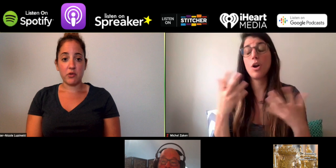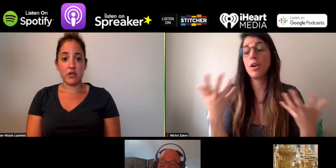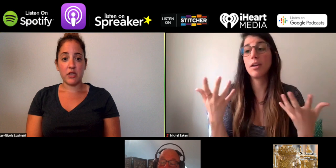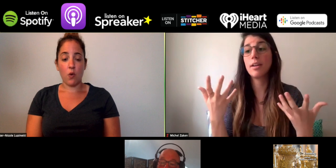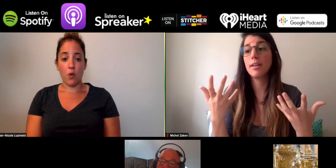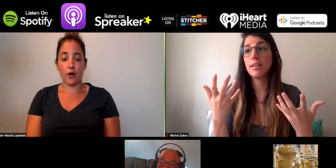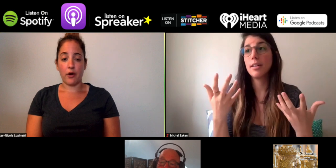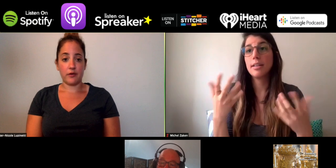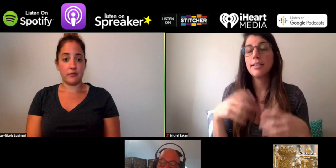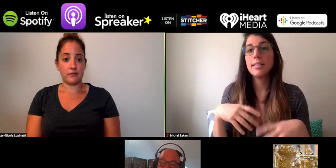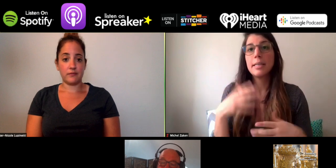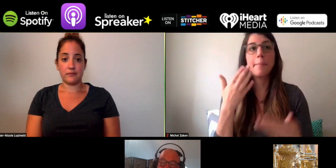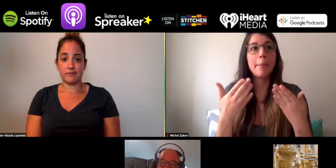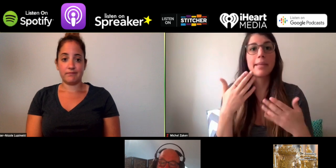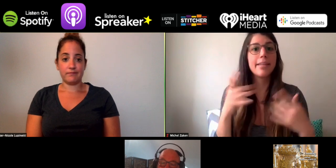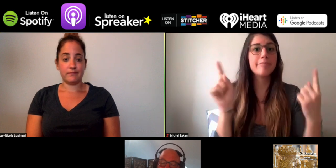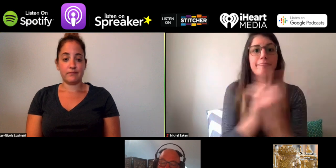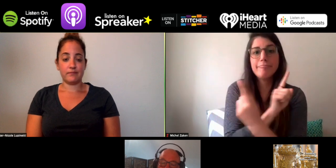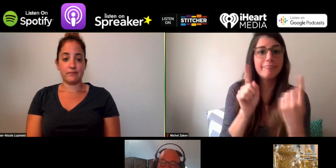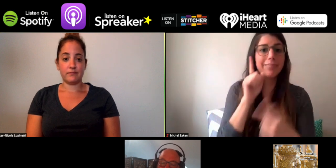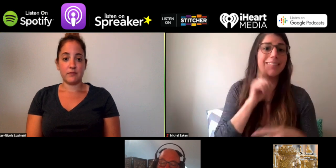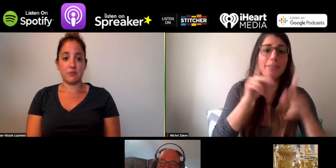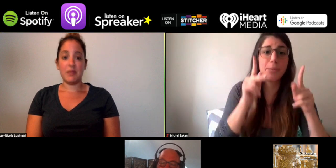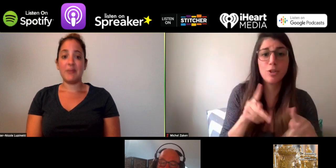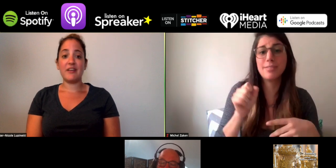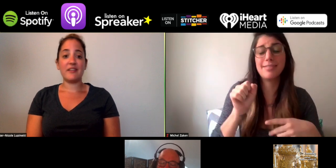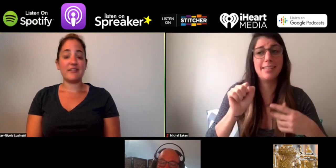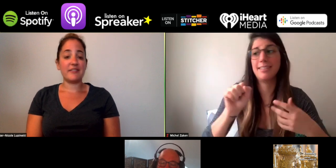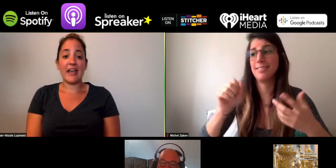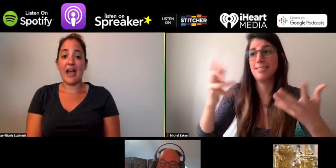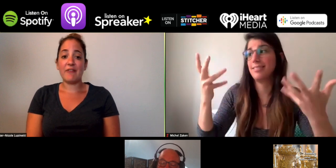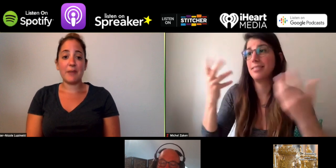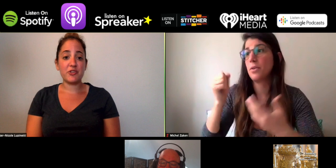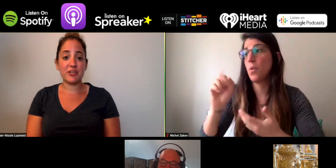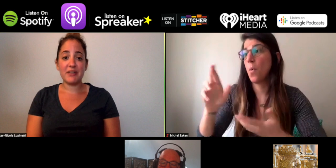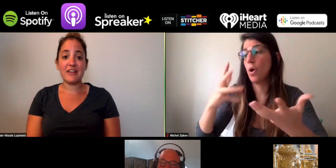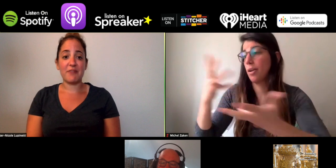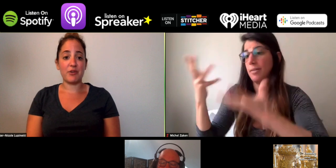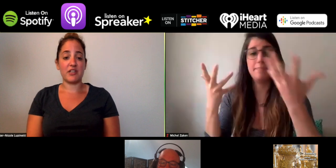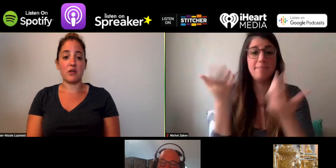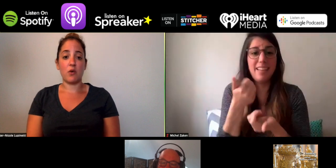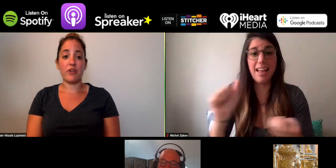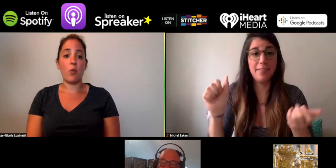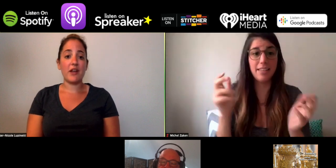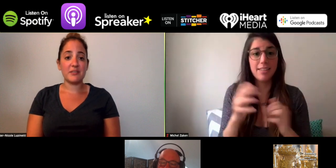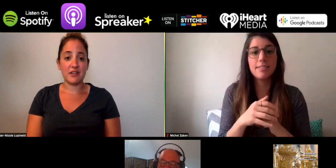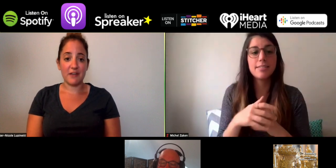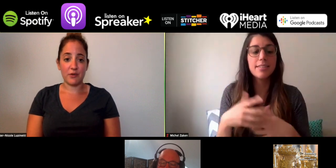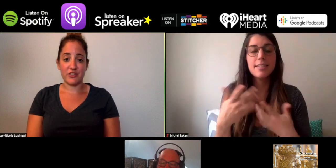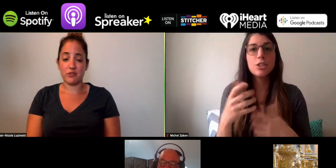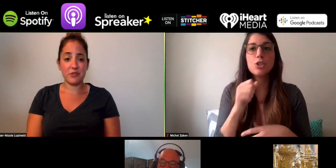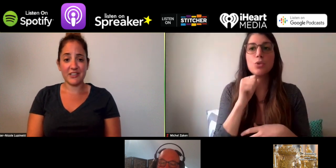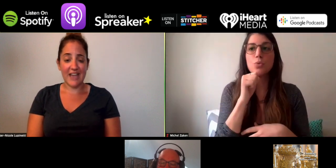deaf community, or maybe they have the opportunity to meet a deaf person, or they want to meet a